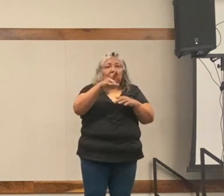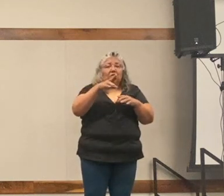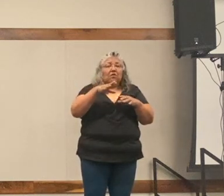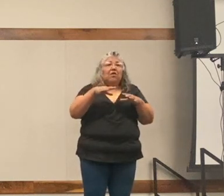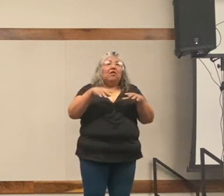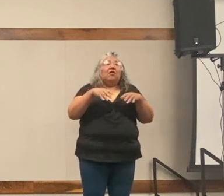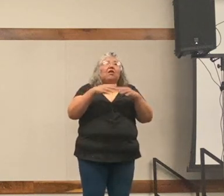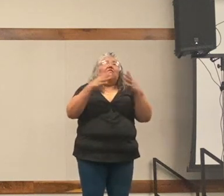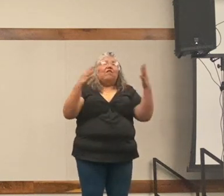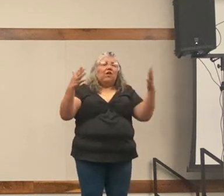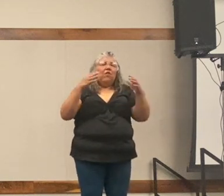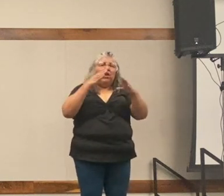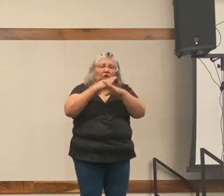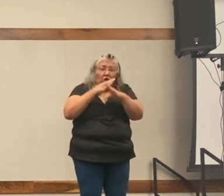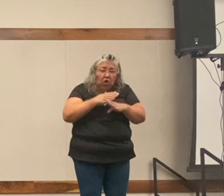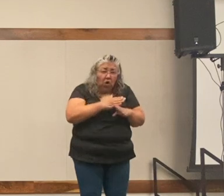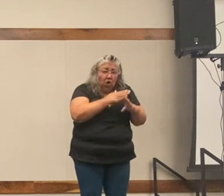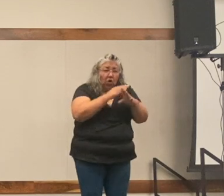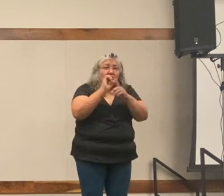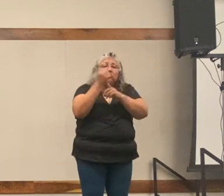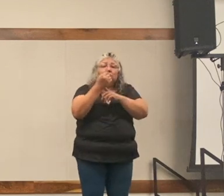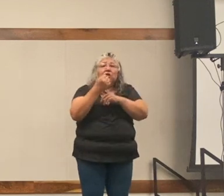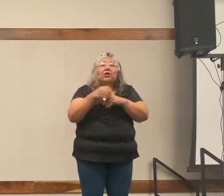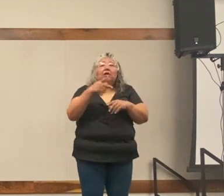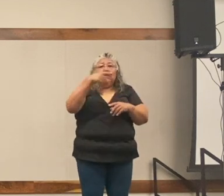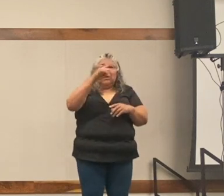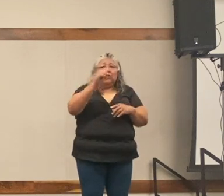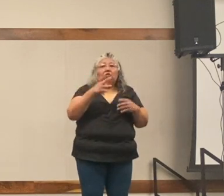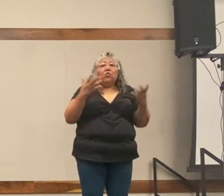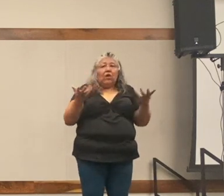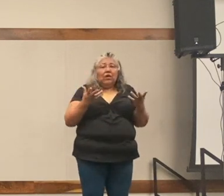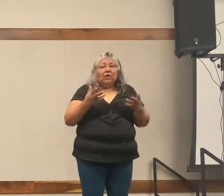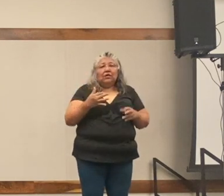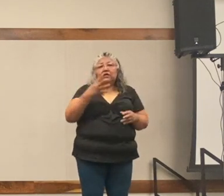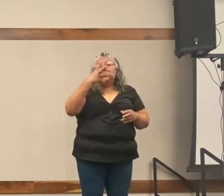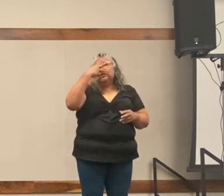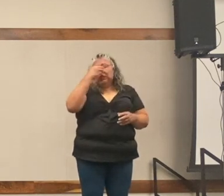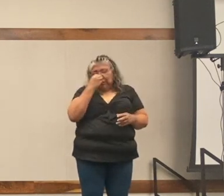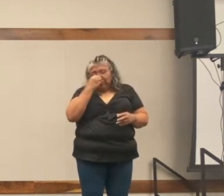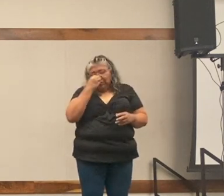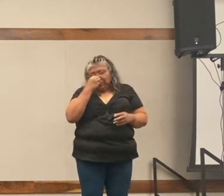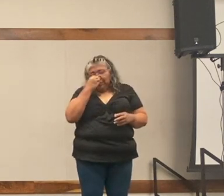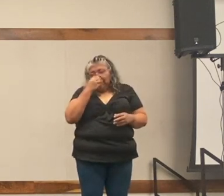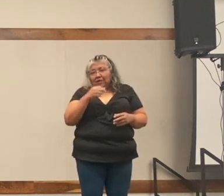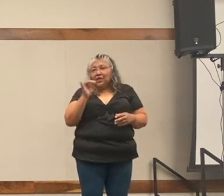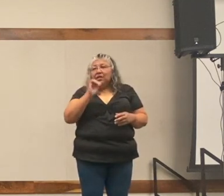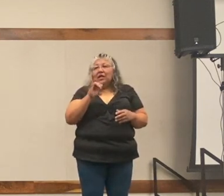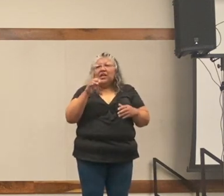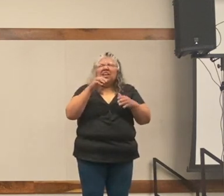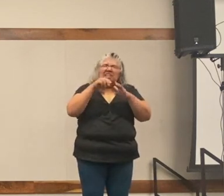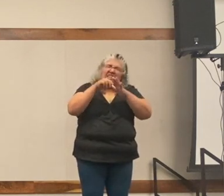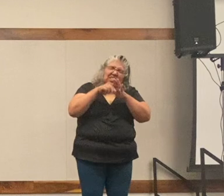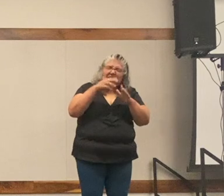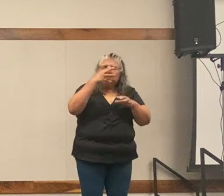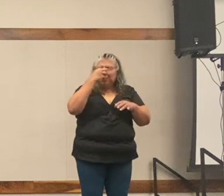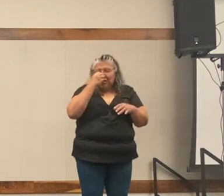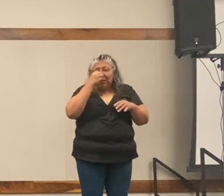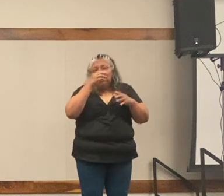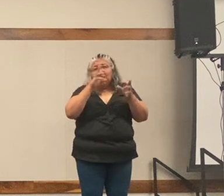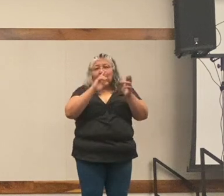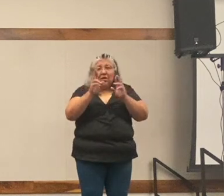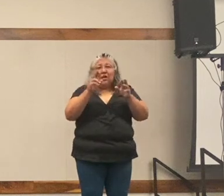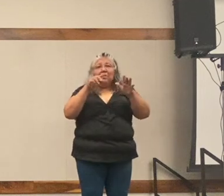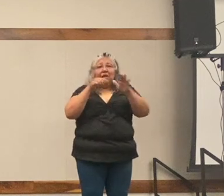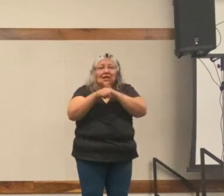guarded, chained up situation. And Peter is what? Sleeping. He's sleeping. He's like in a deep sleep. He's about